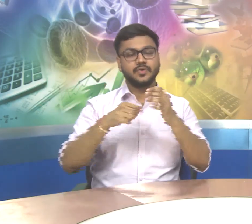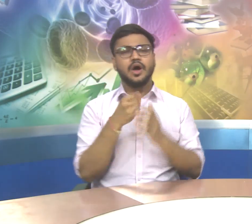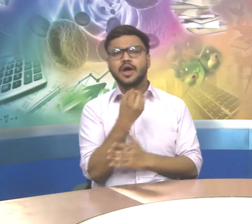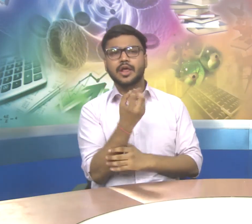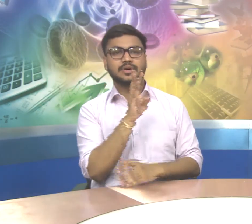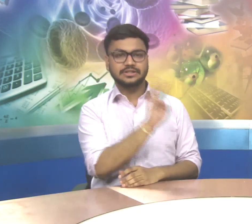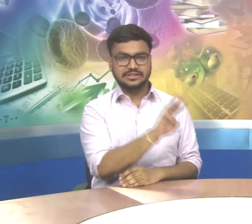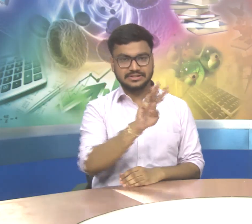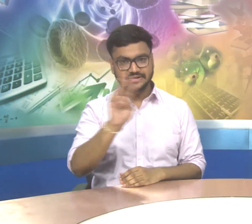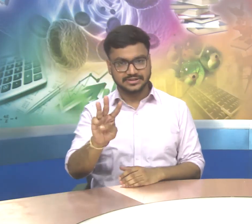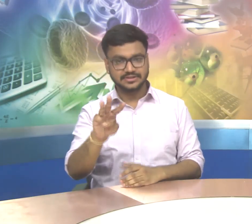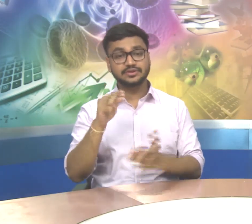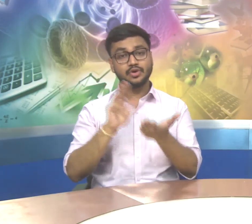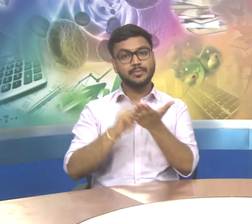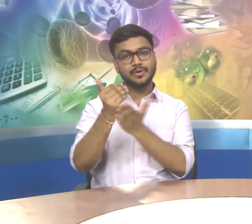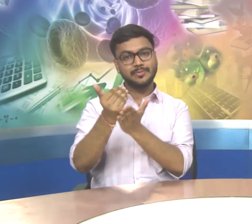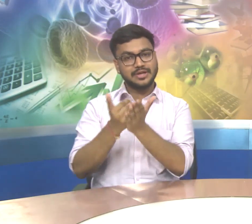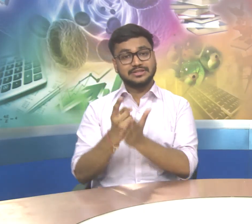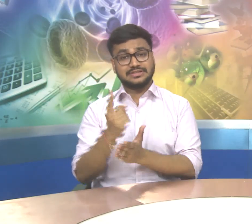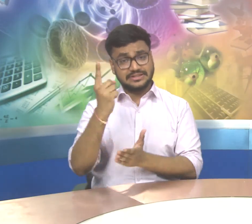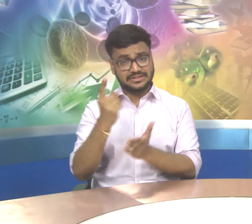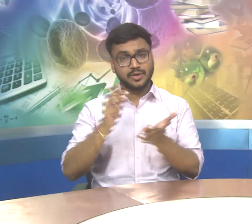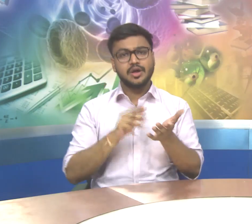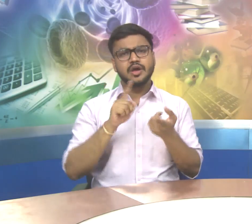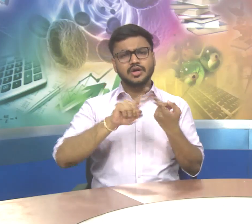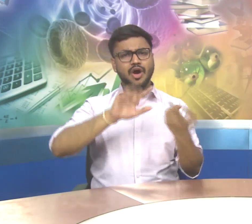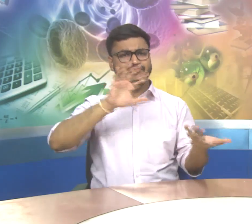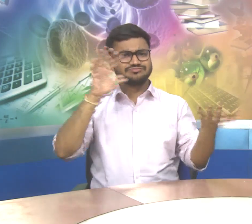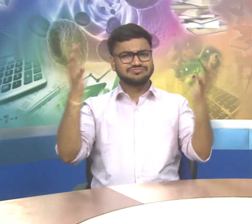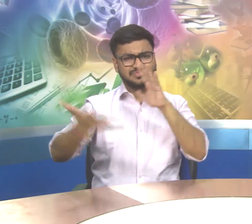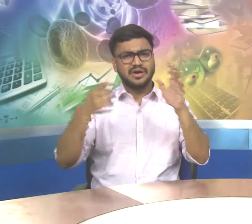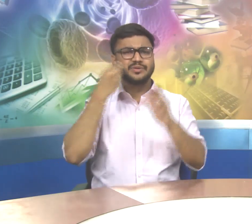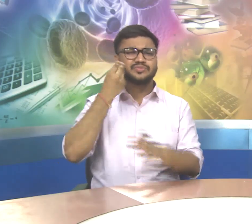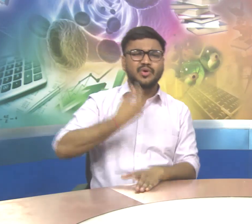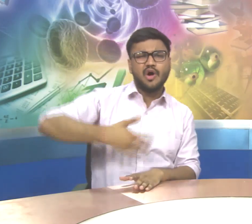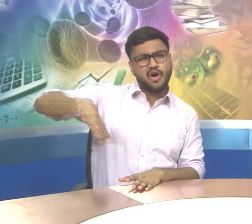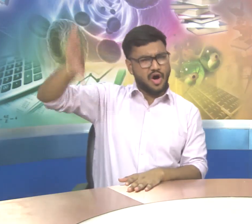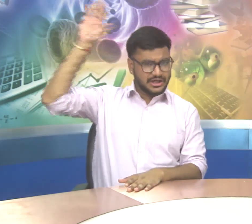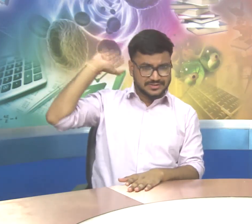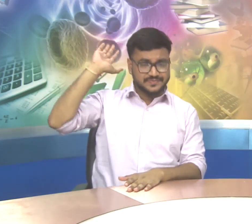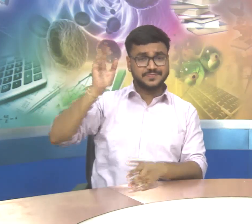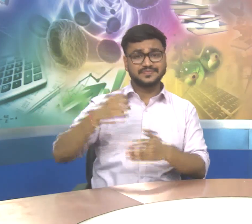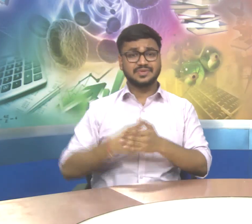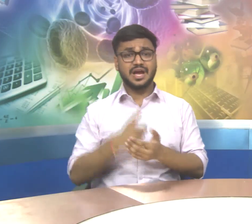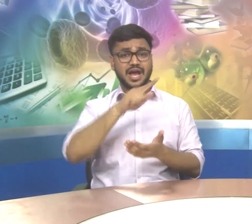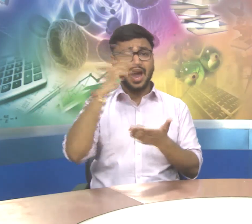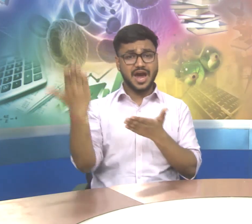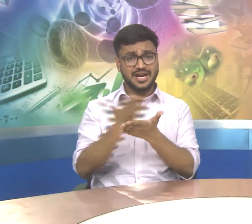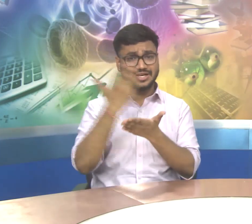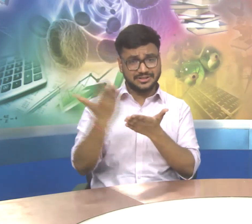Class 12th, Book number 333, Module number 1, Environment through Ages.